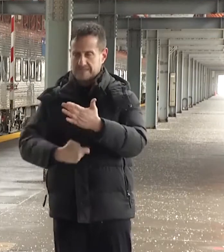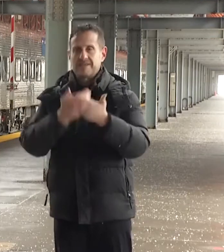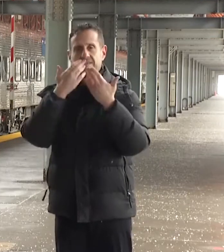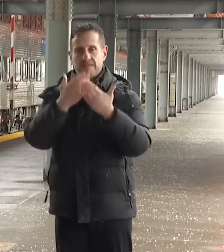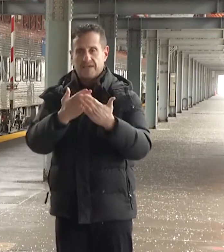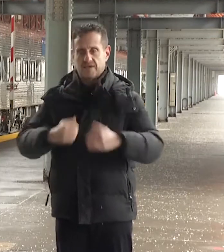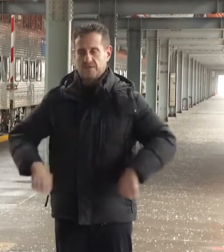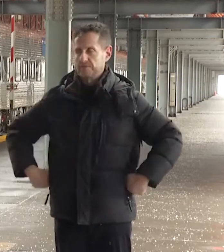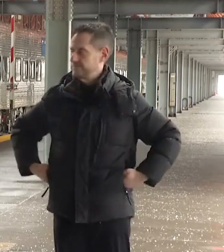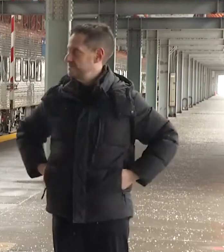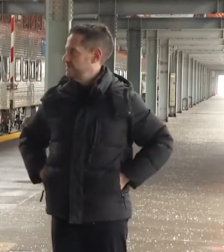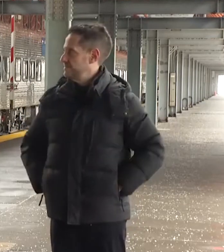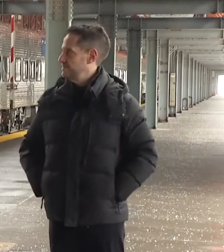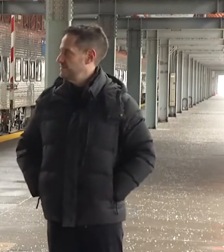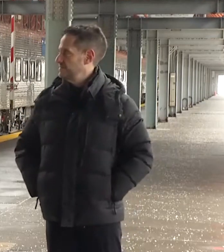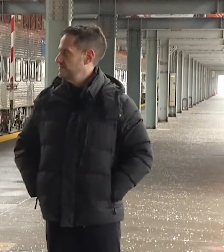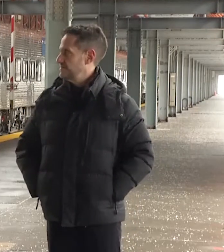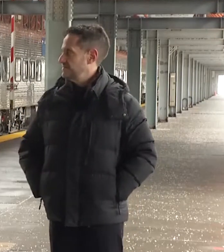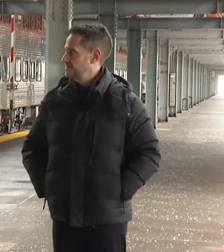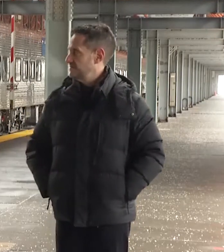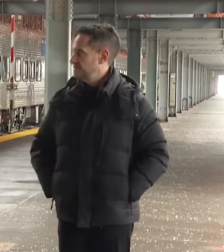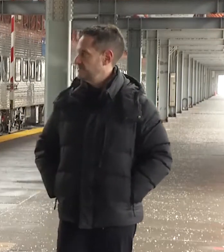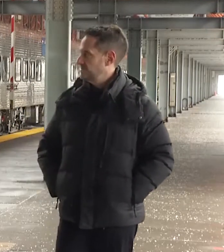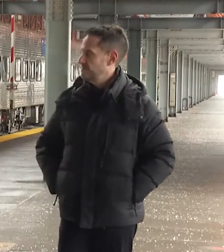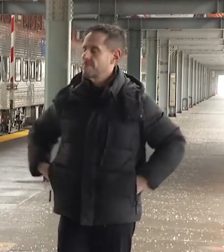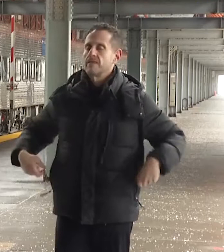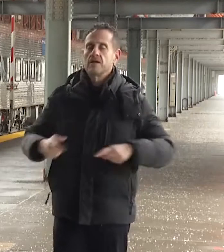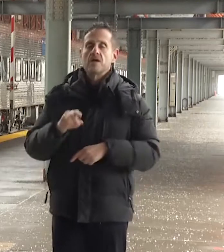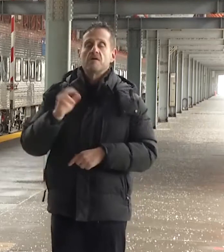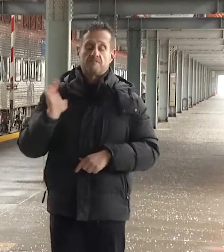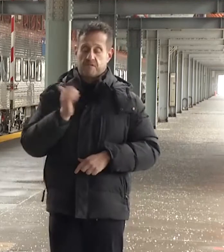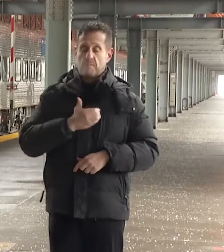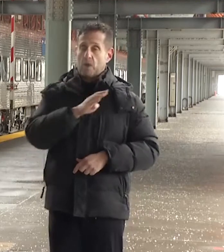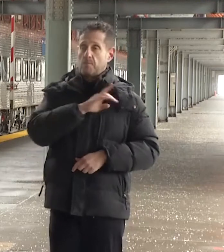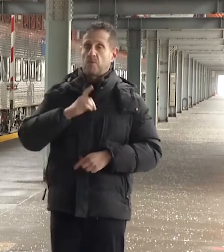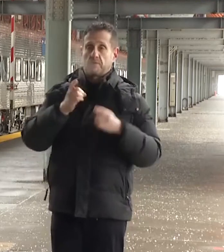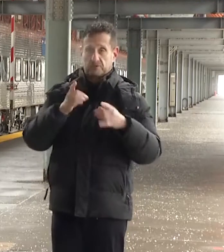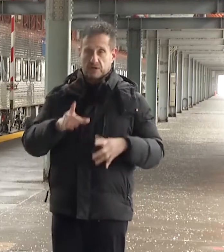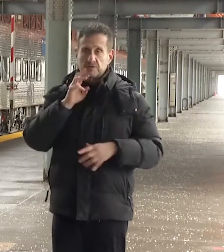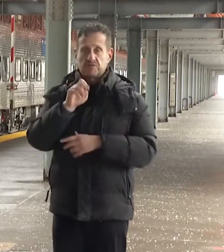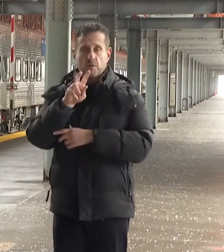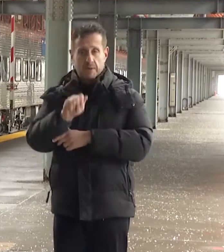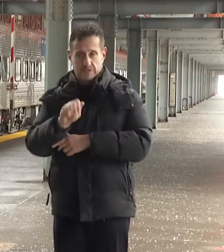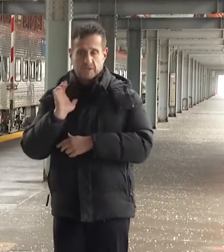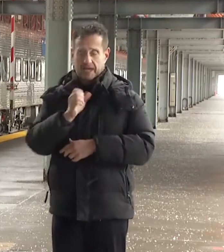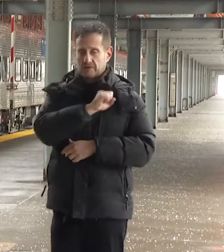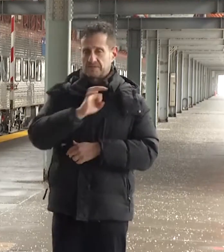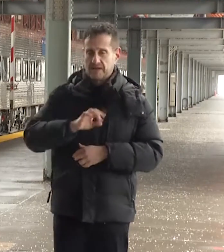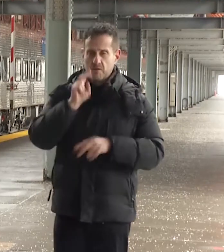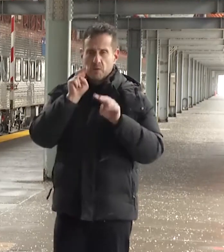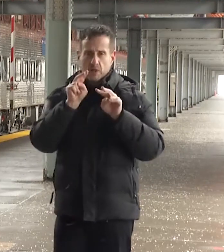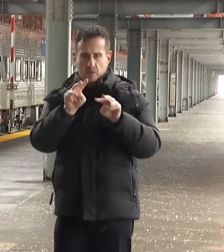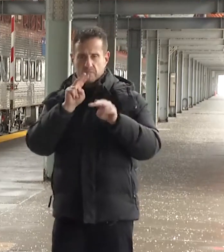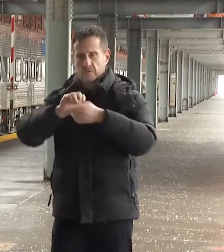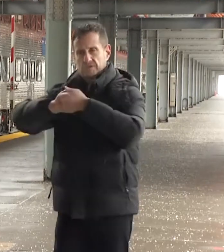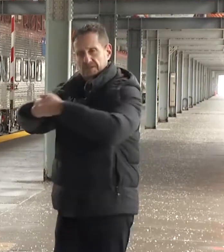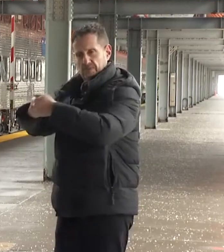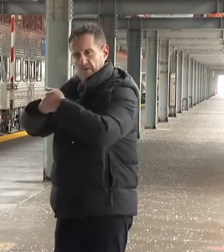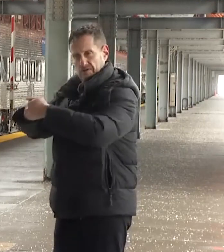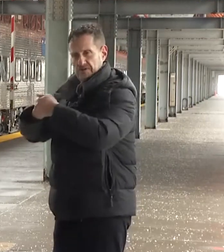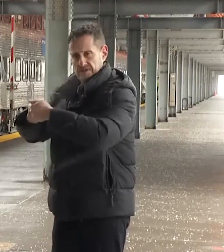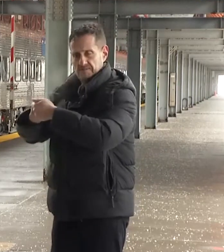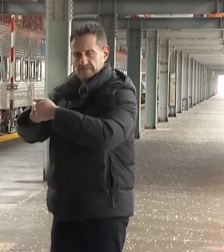you. And on behalf of Metra's entire board of directors and their staff, we look forward to this